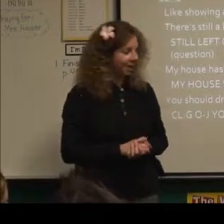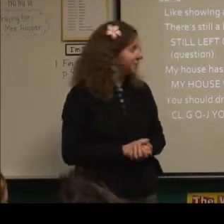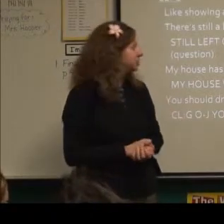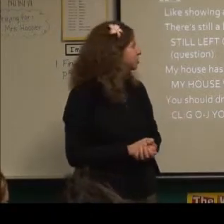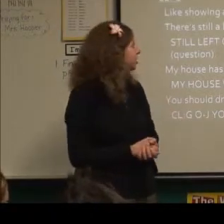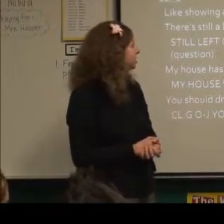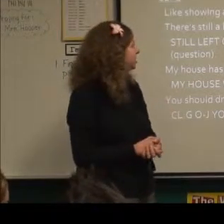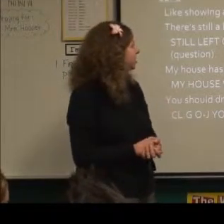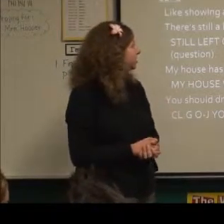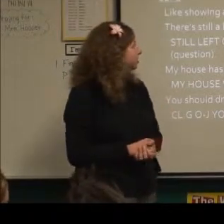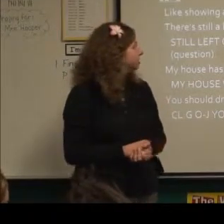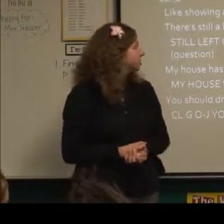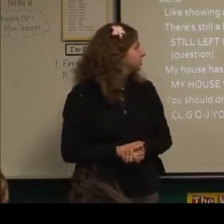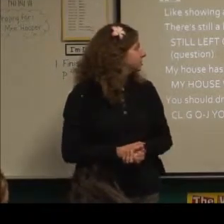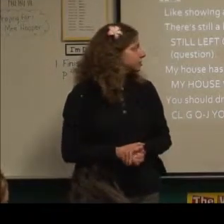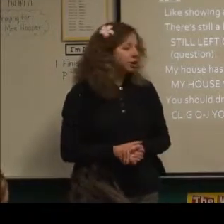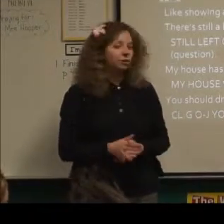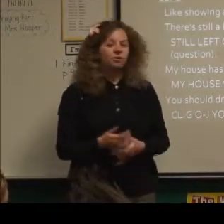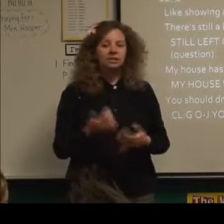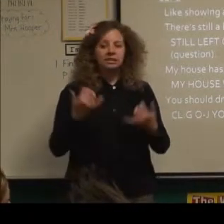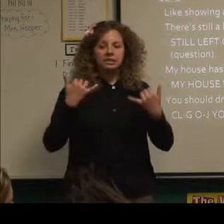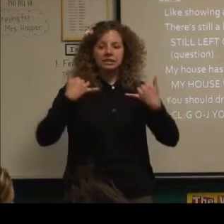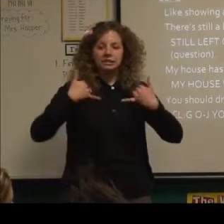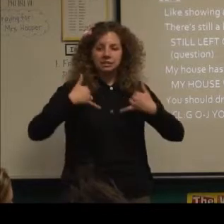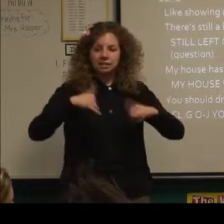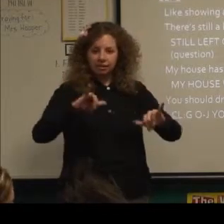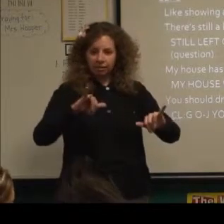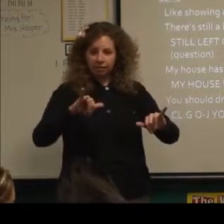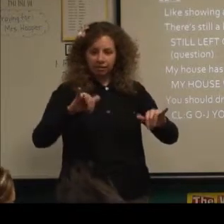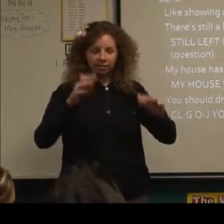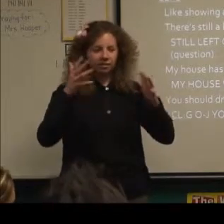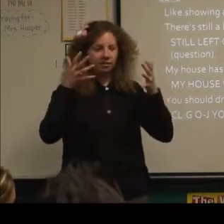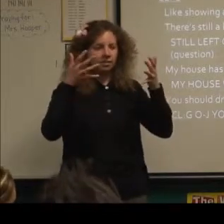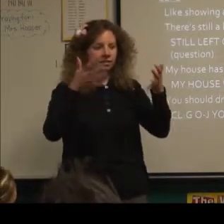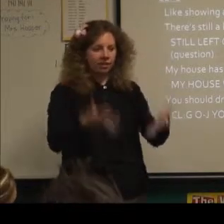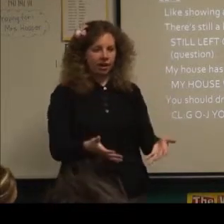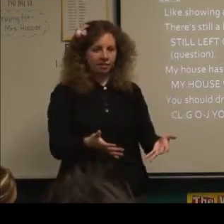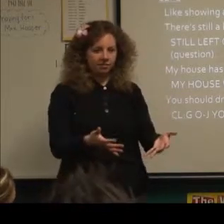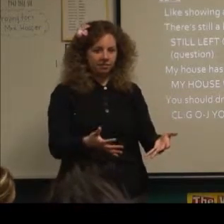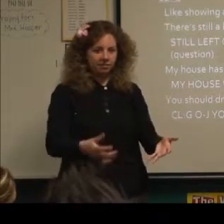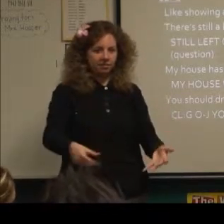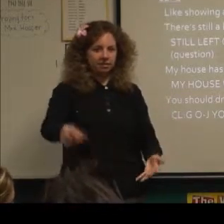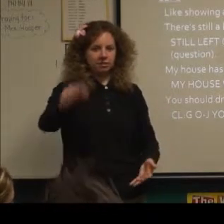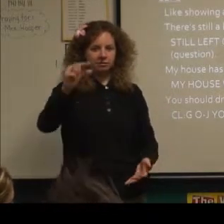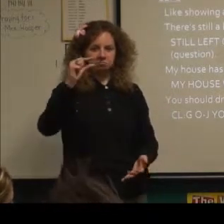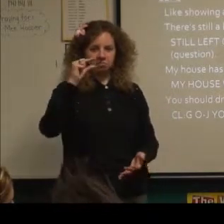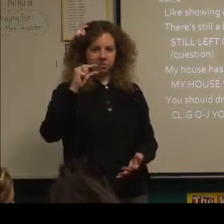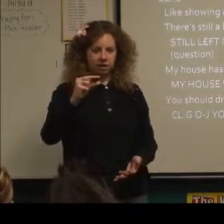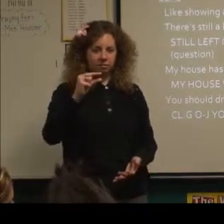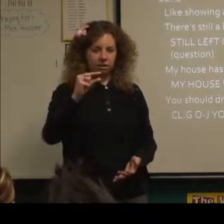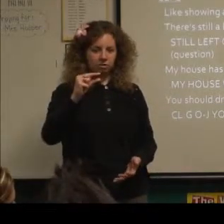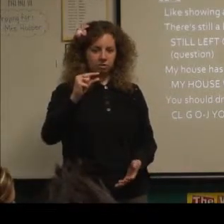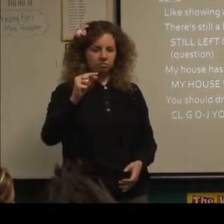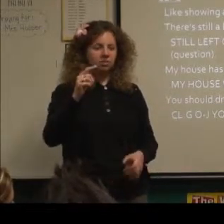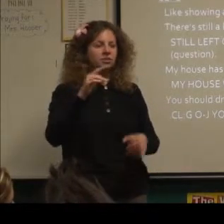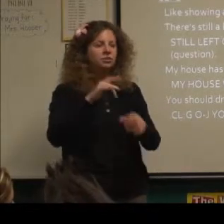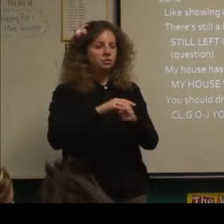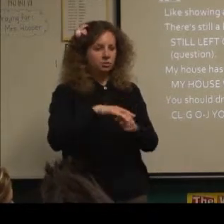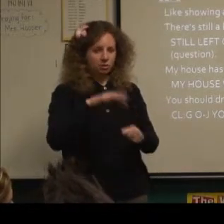Okay, so try it all together. So, still left that much